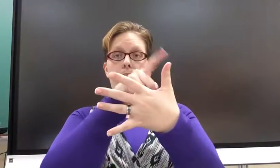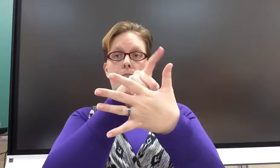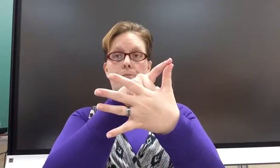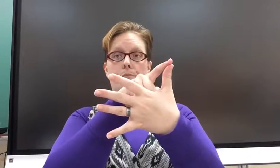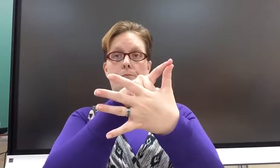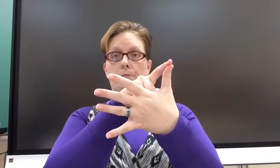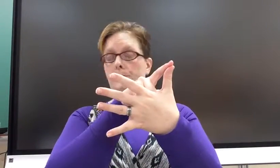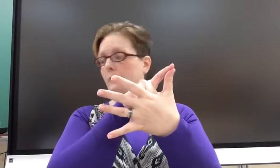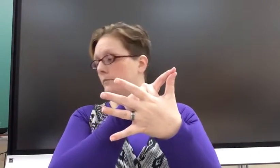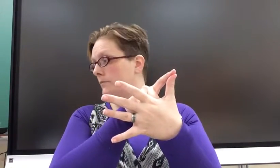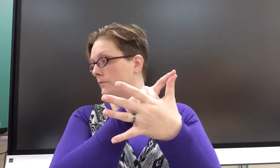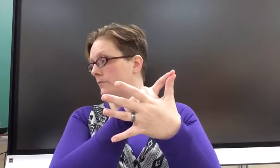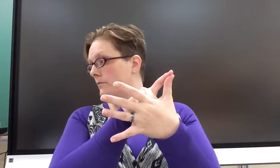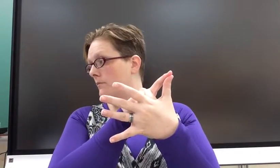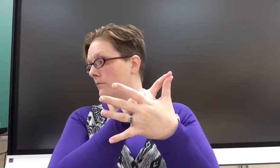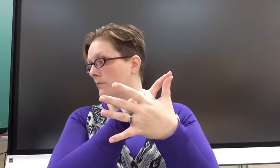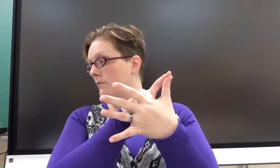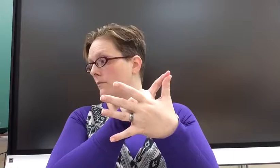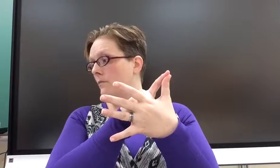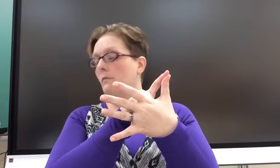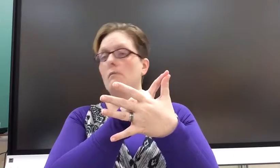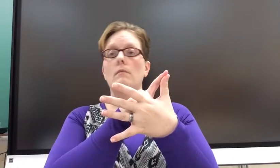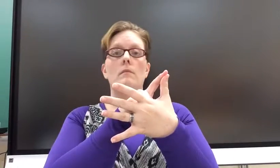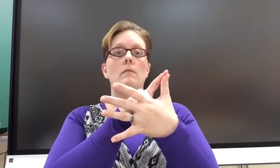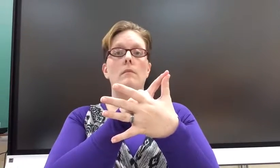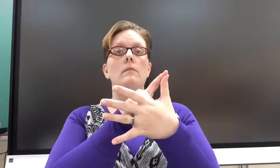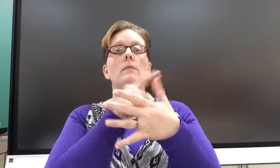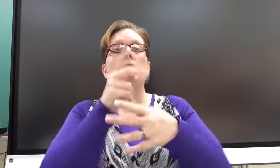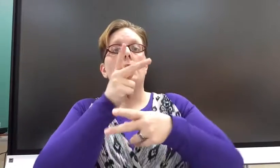some things for life. First,